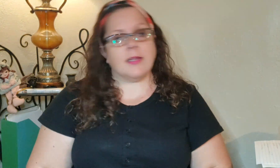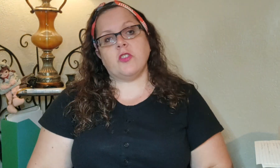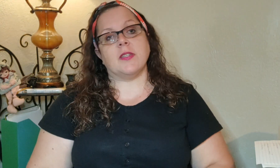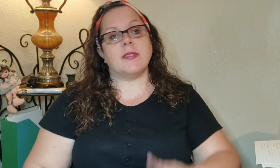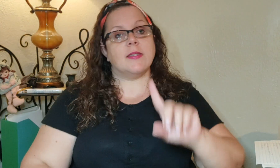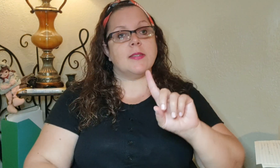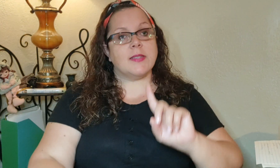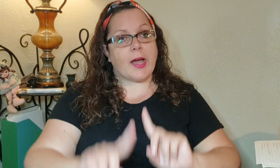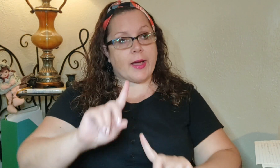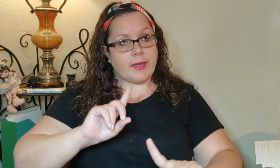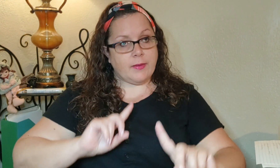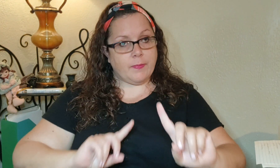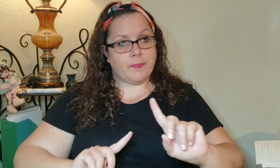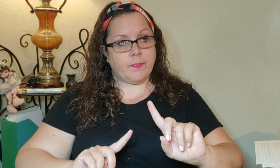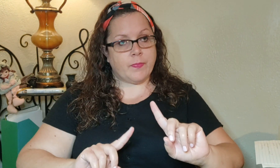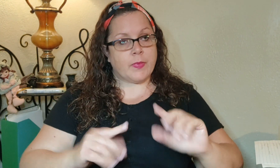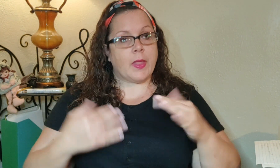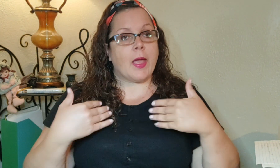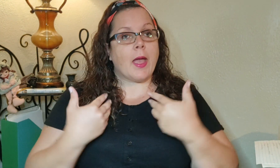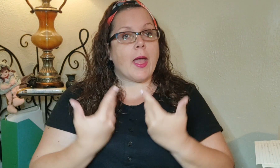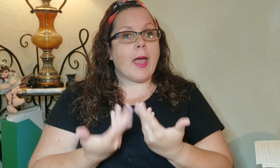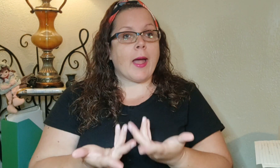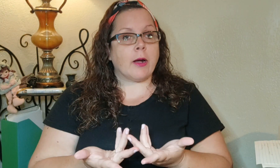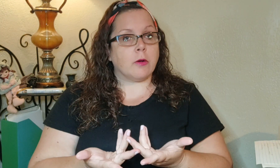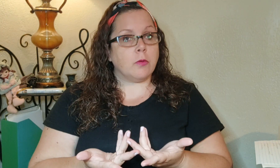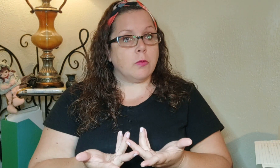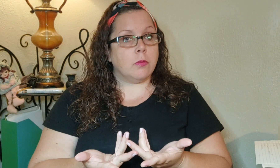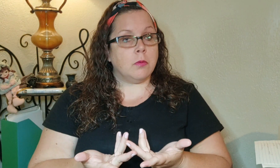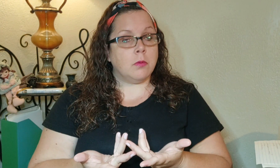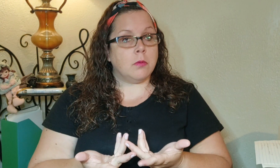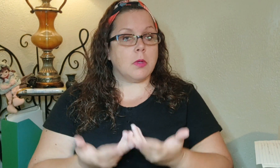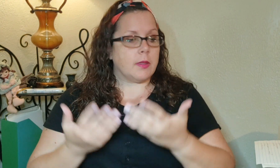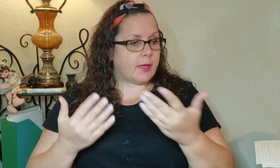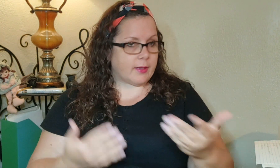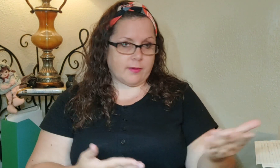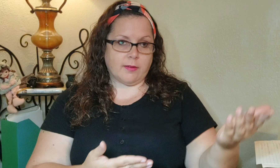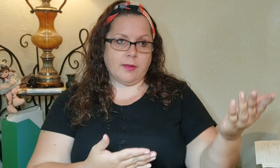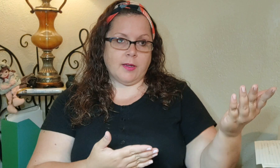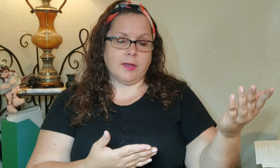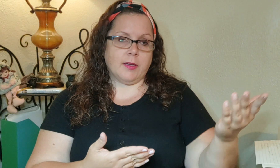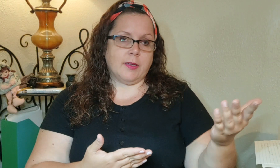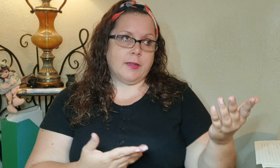it's just sign, how, and then,